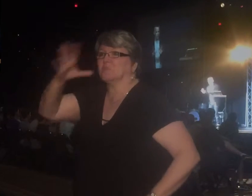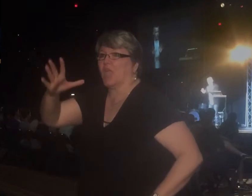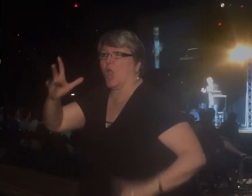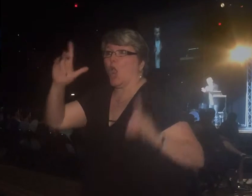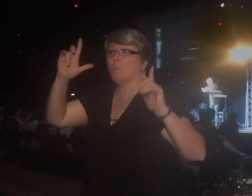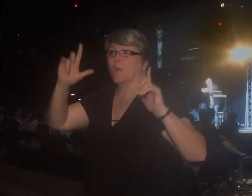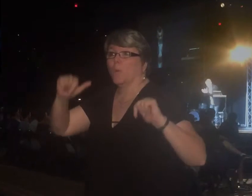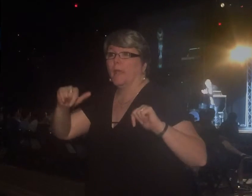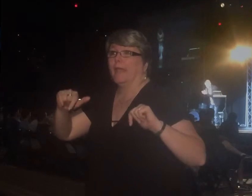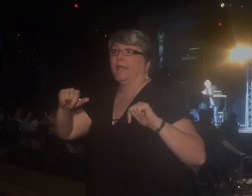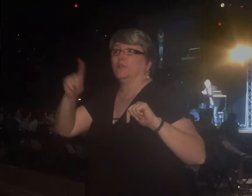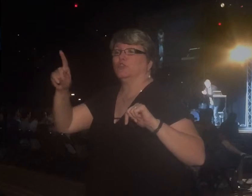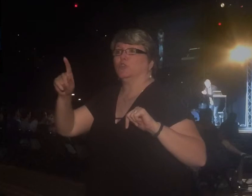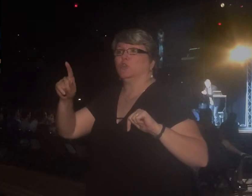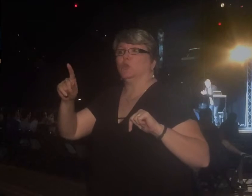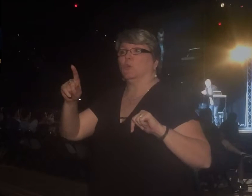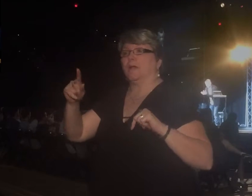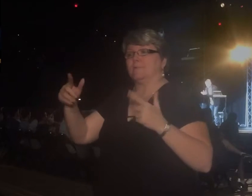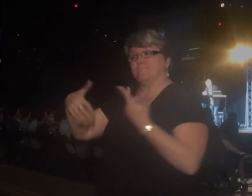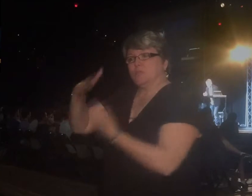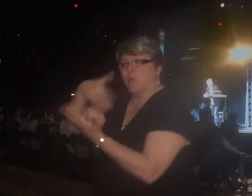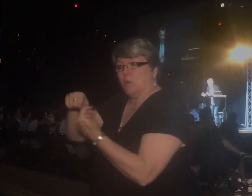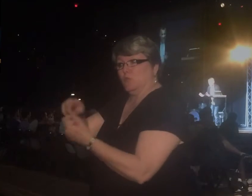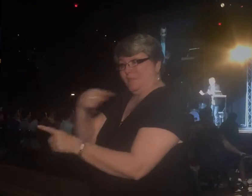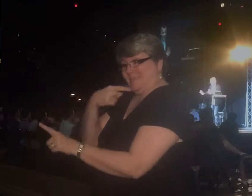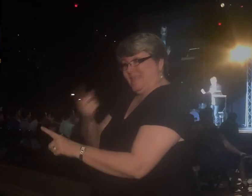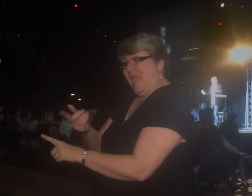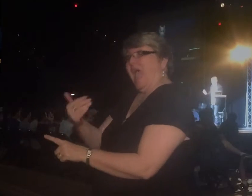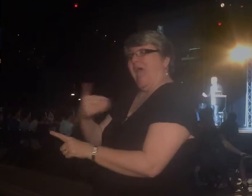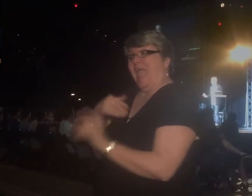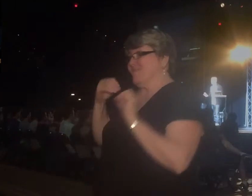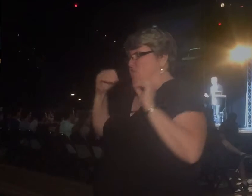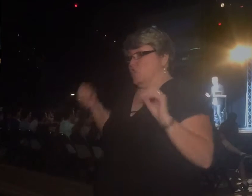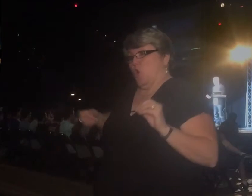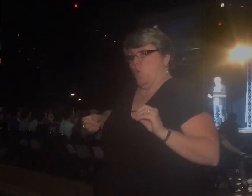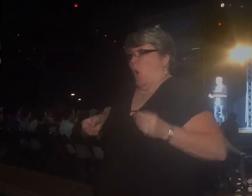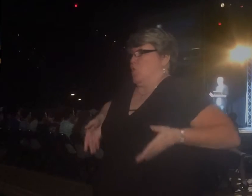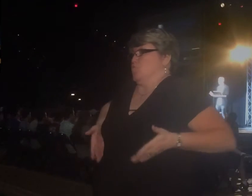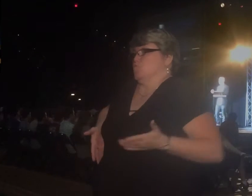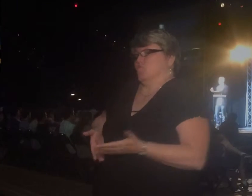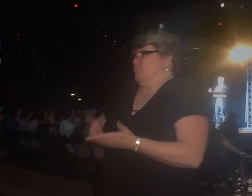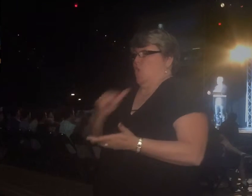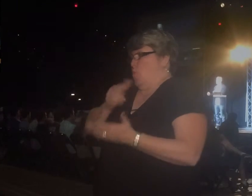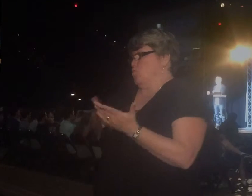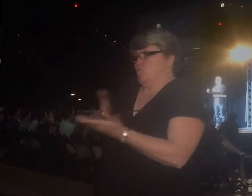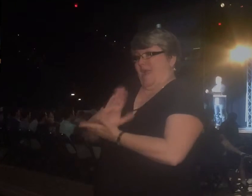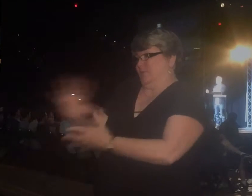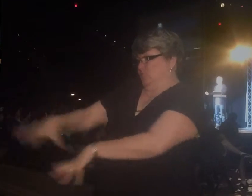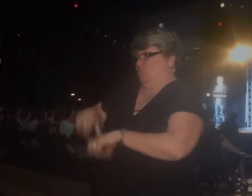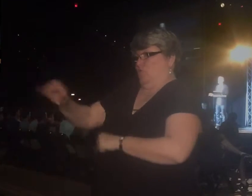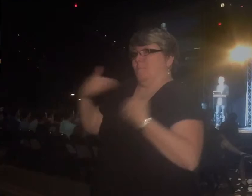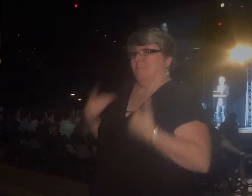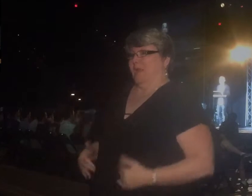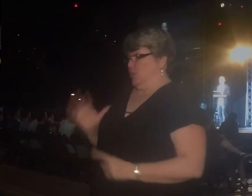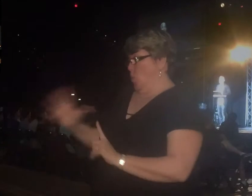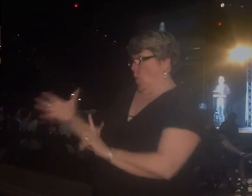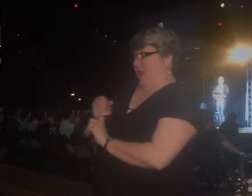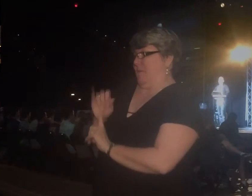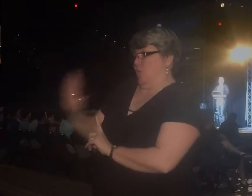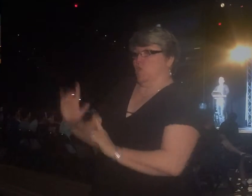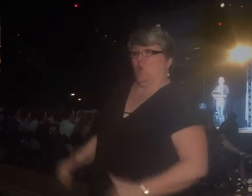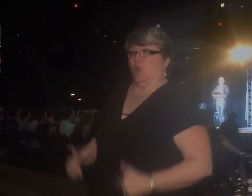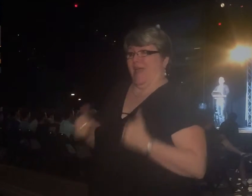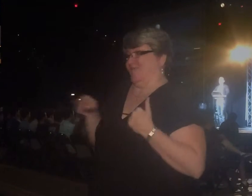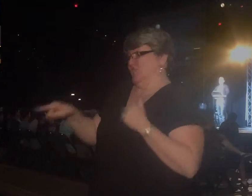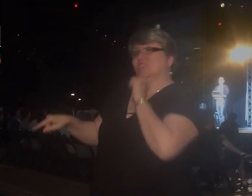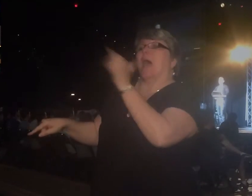call her girlfriend, I don't care. But when you intersect with her, you need to say, I have no rights to her body. I have no claim